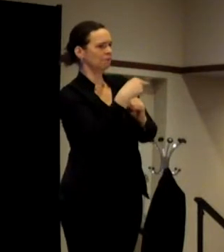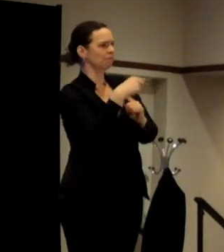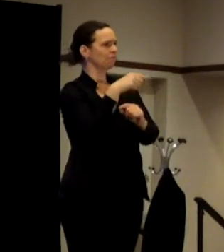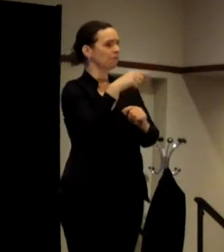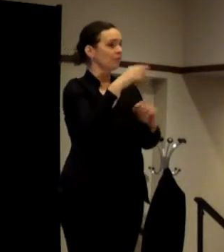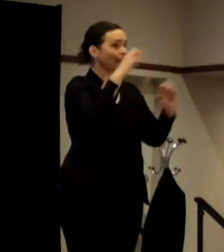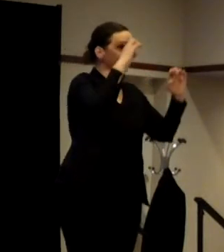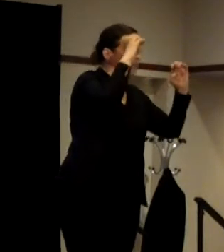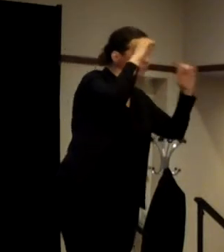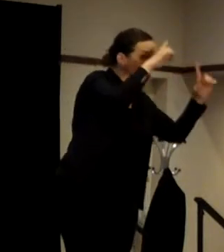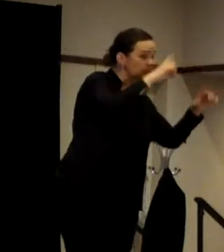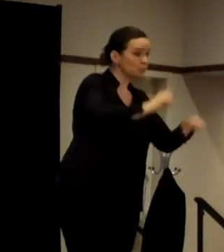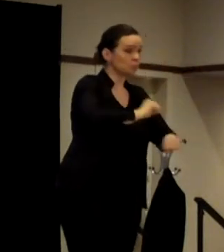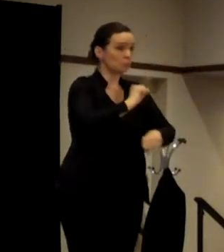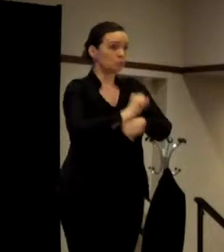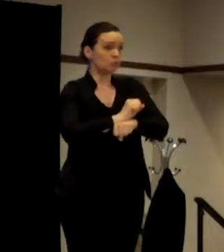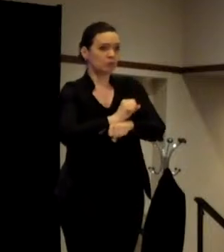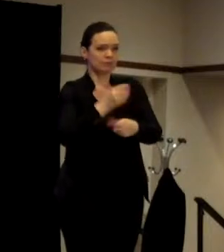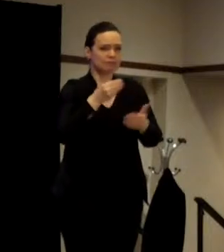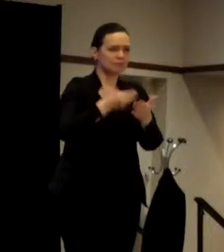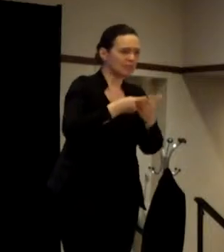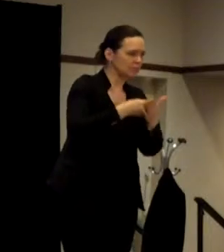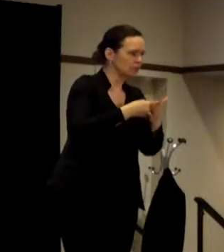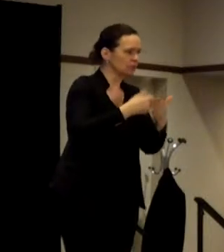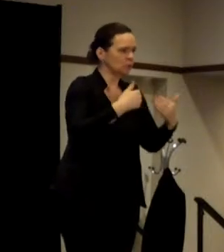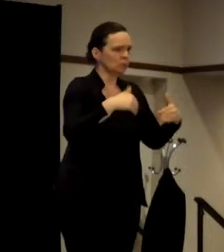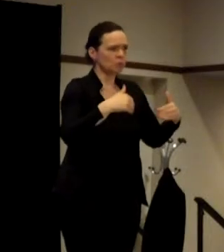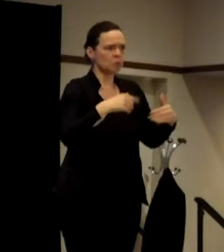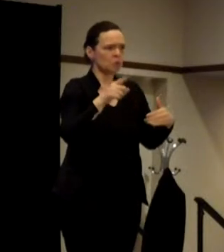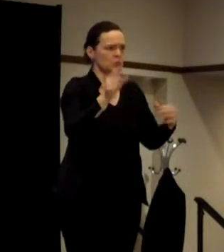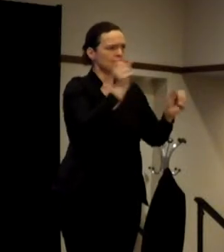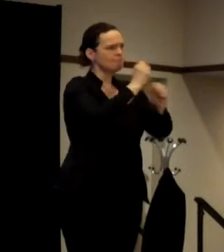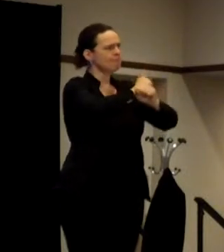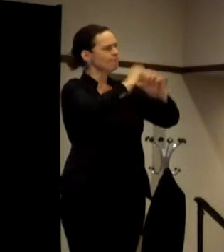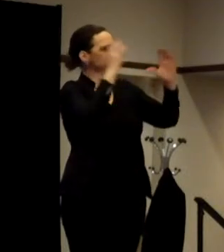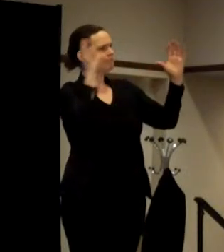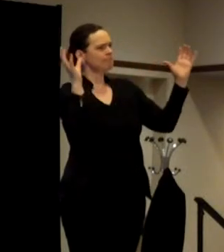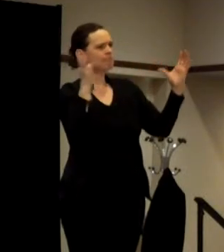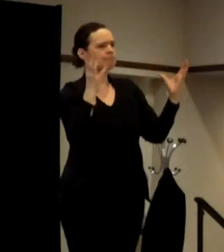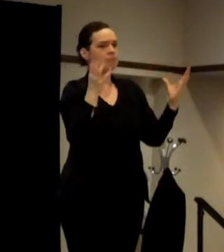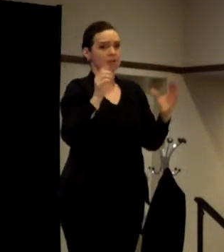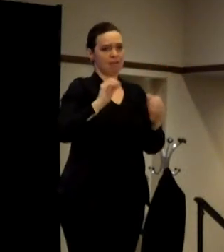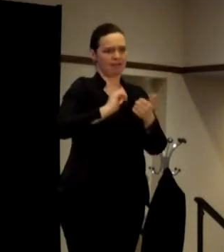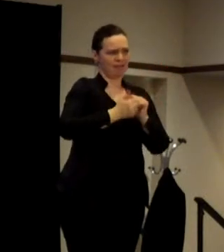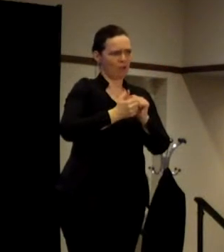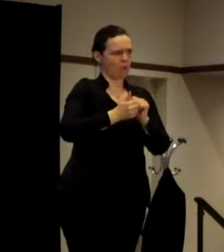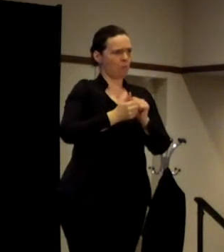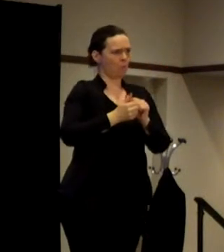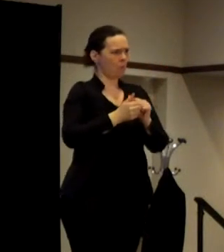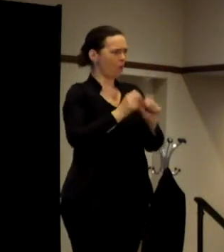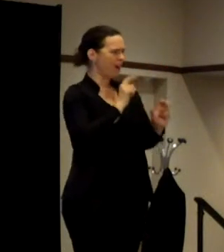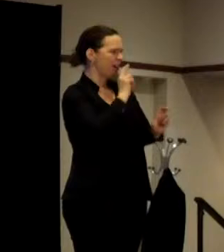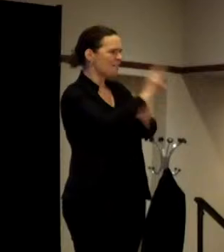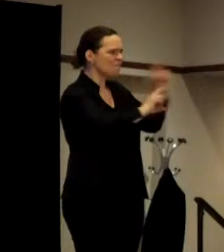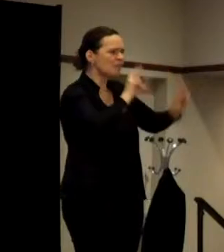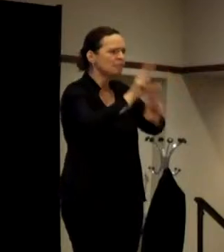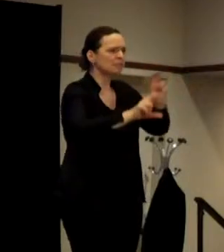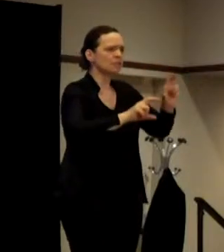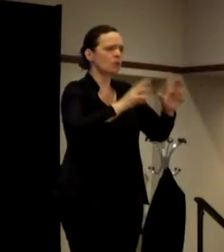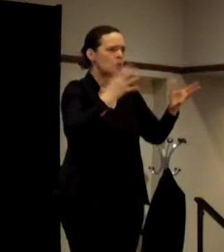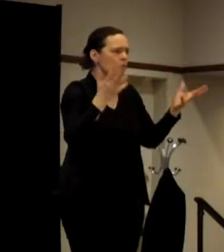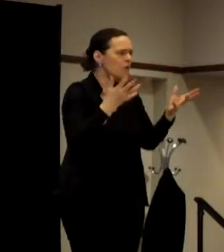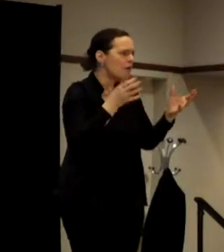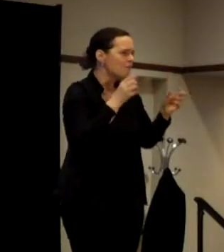the economy works. As you think about investing in county government and in economic